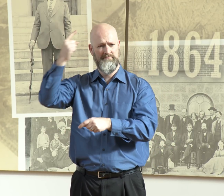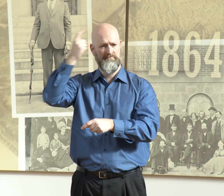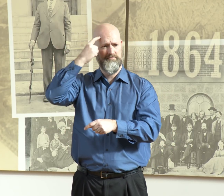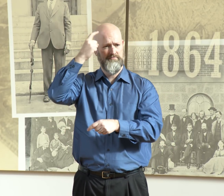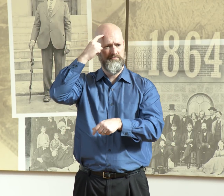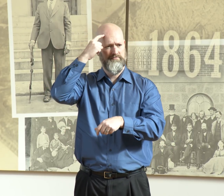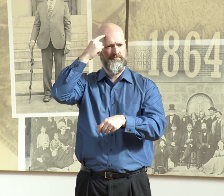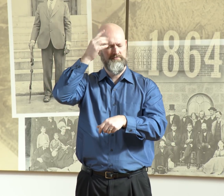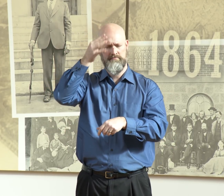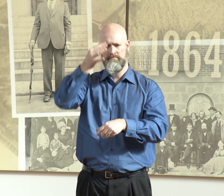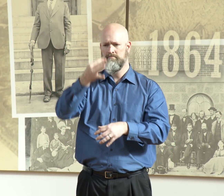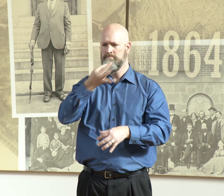As Marley has said,